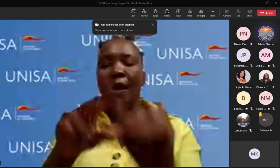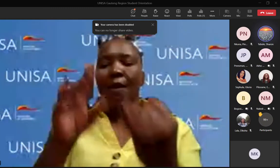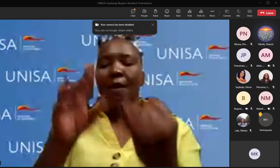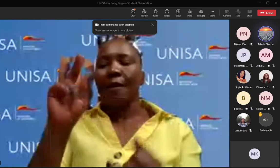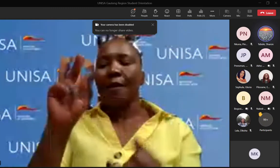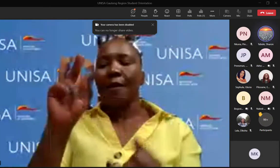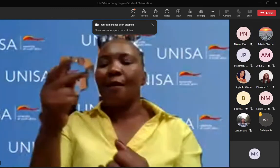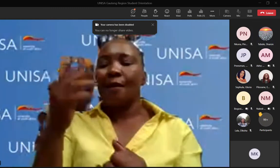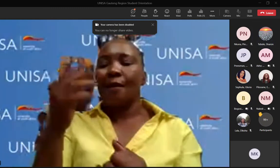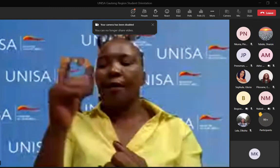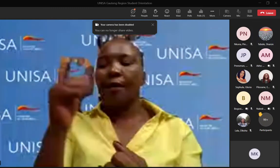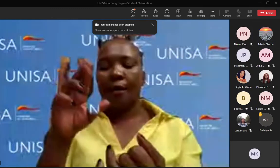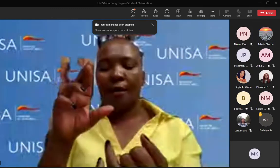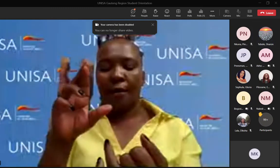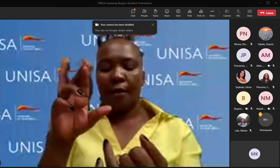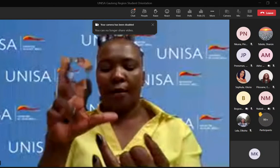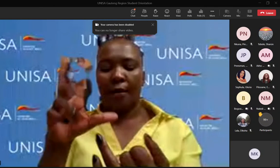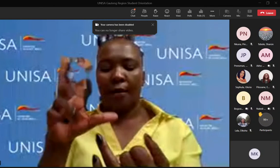question